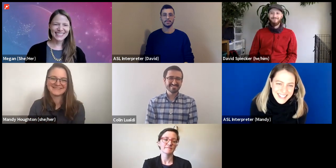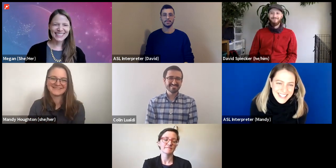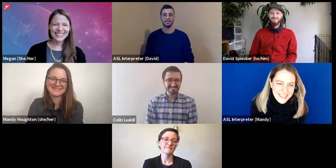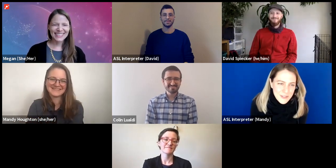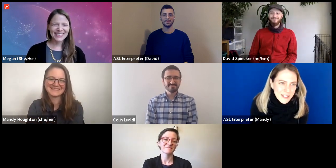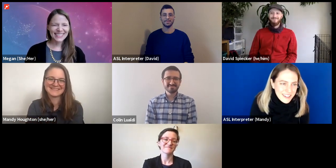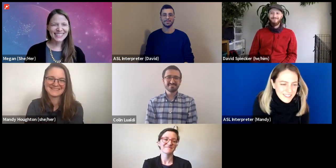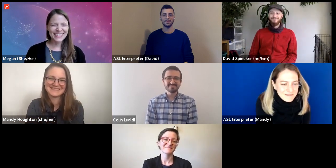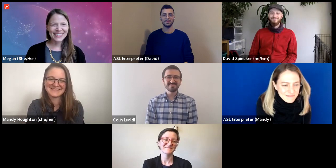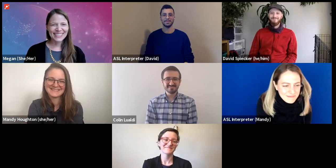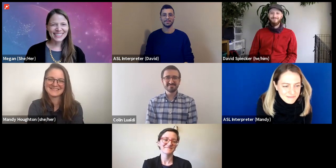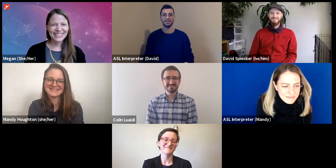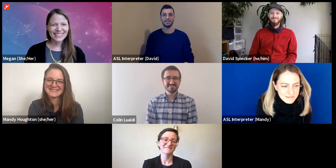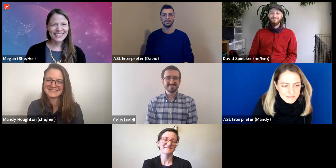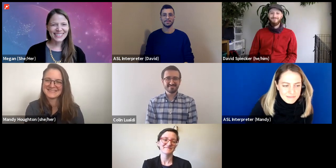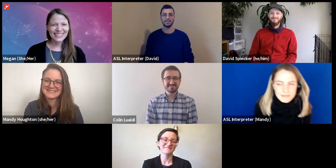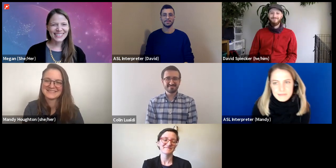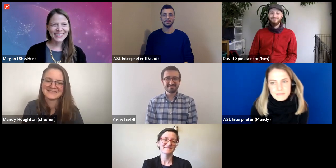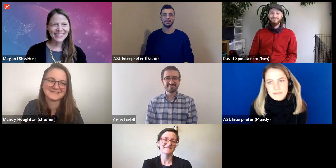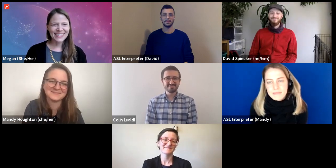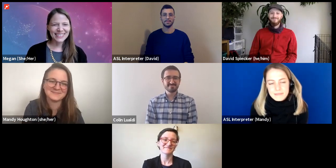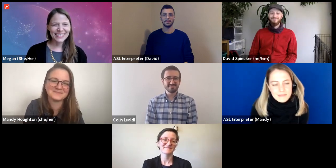excited to continue this work.